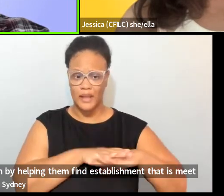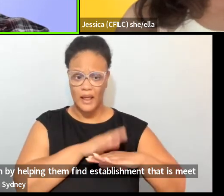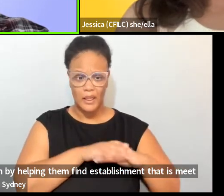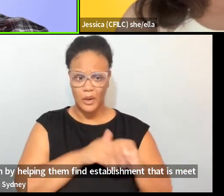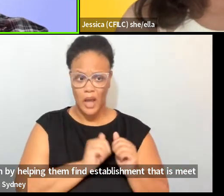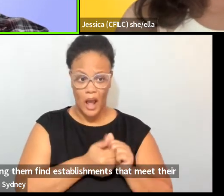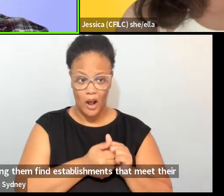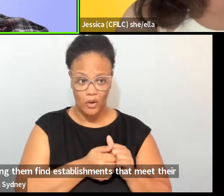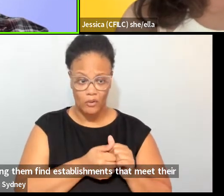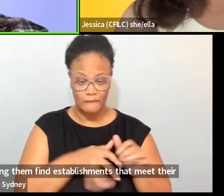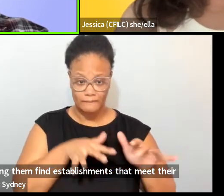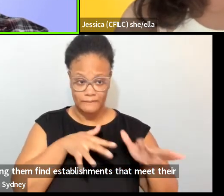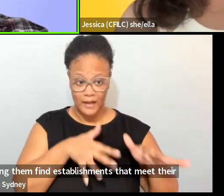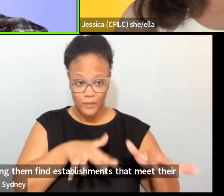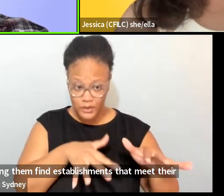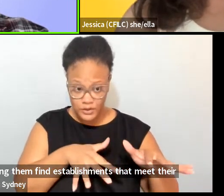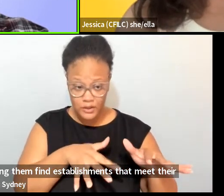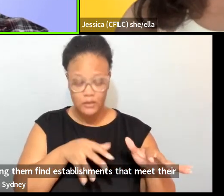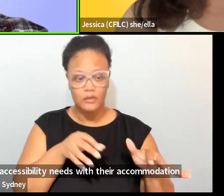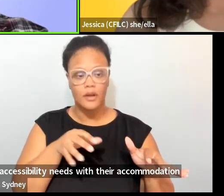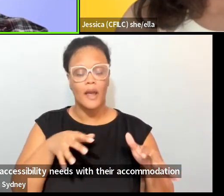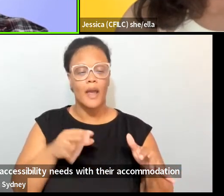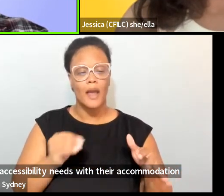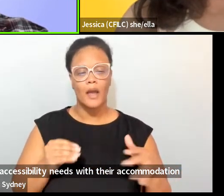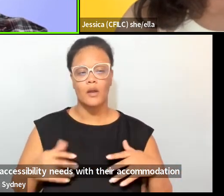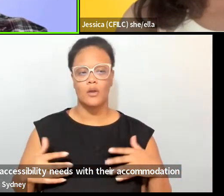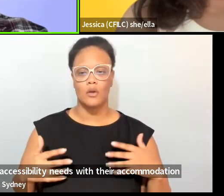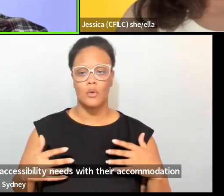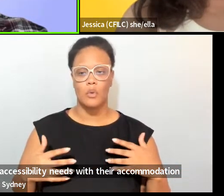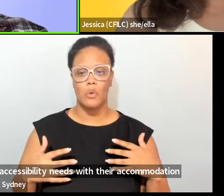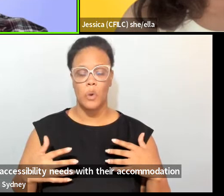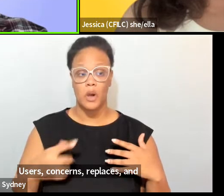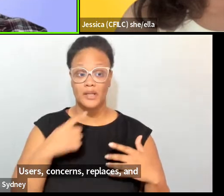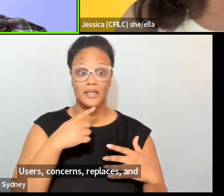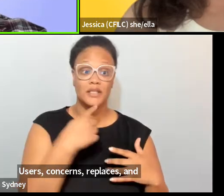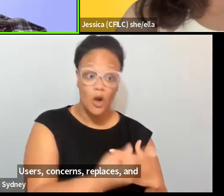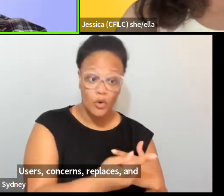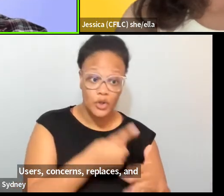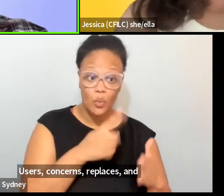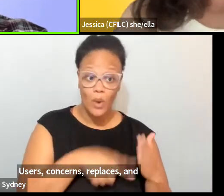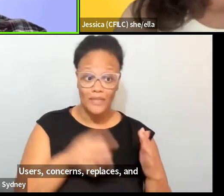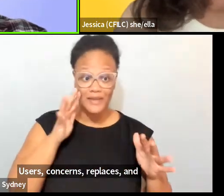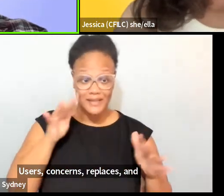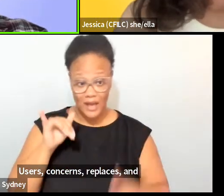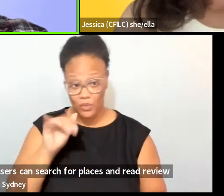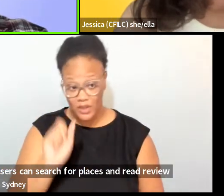other what the sound is, or another way?